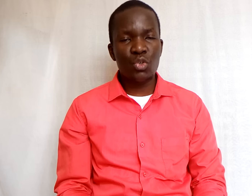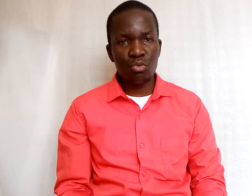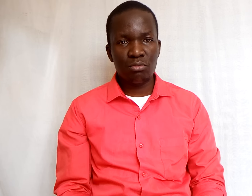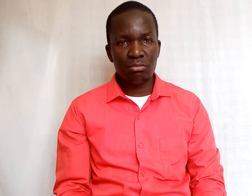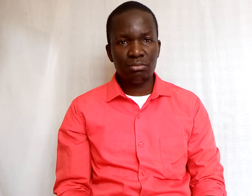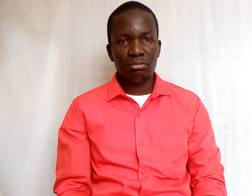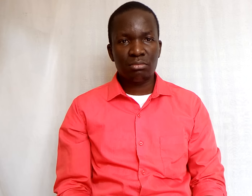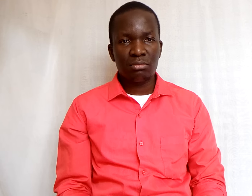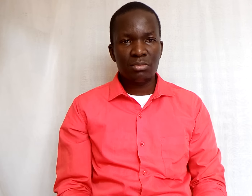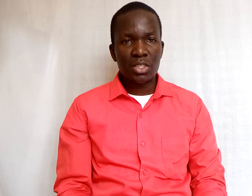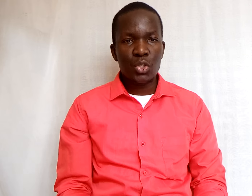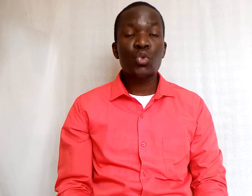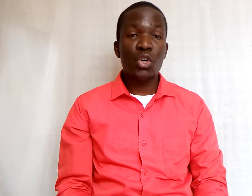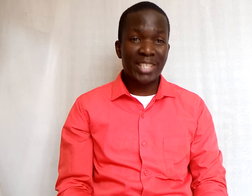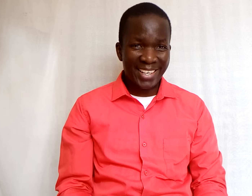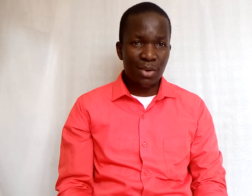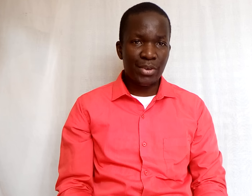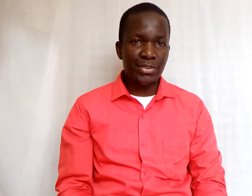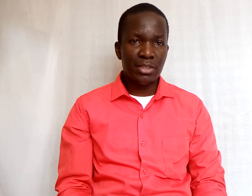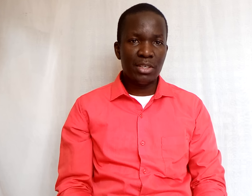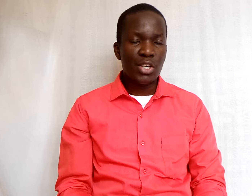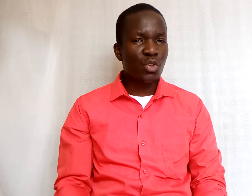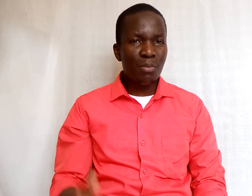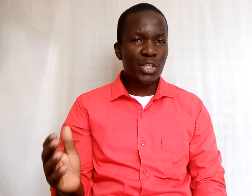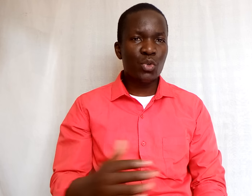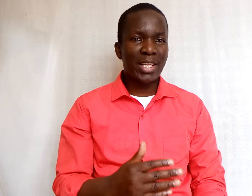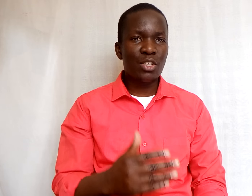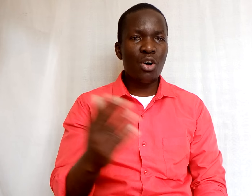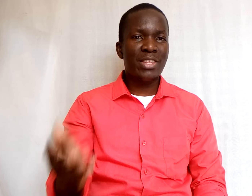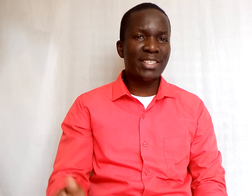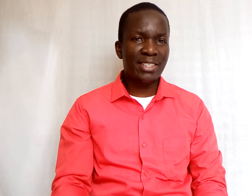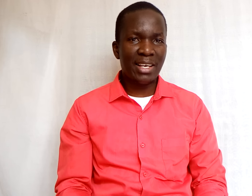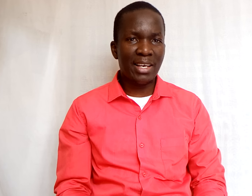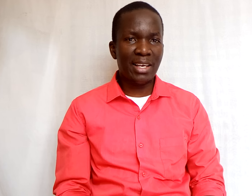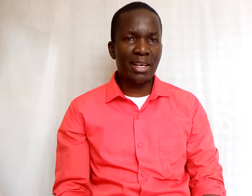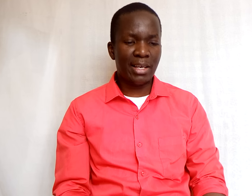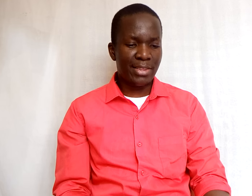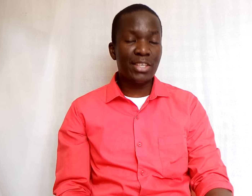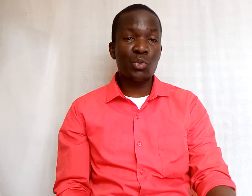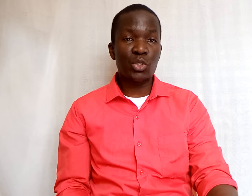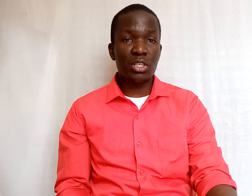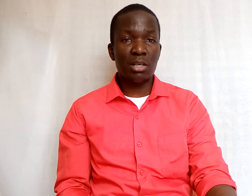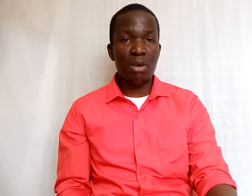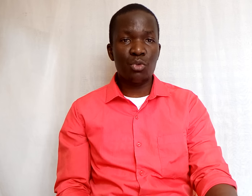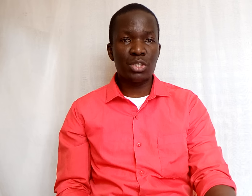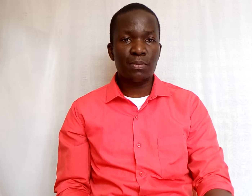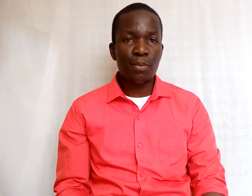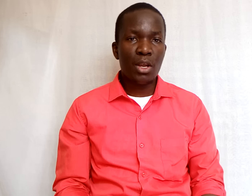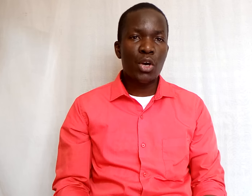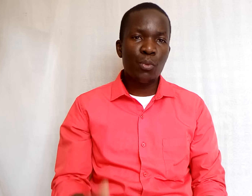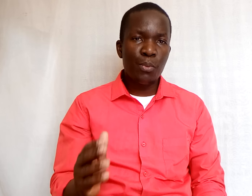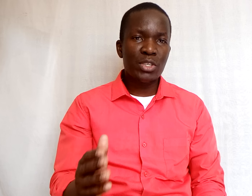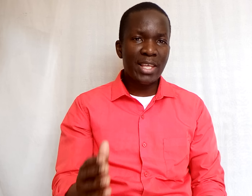you to know sign language. So make sure that all these things we are talking about, you put them